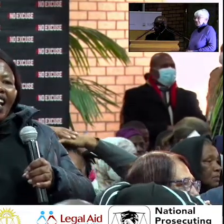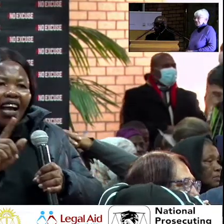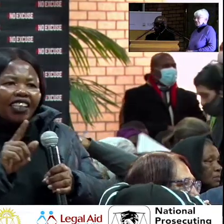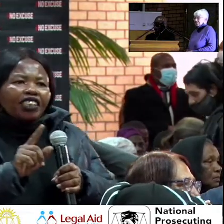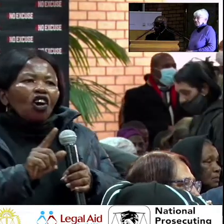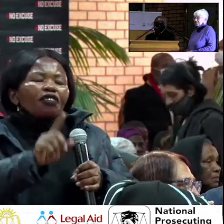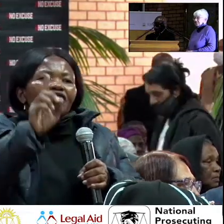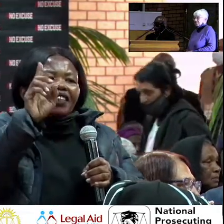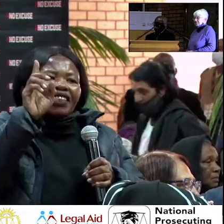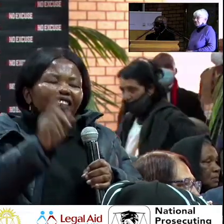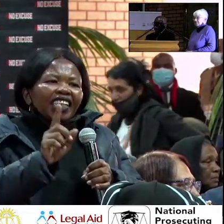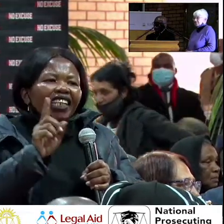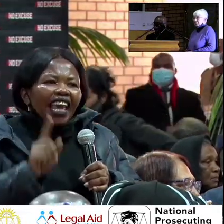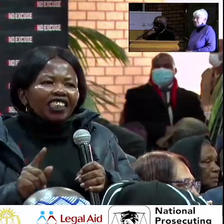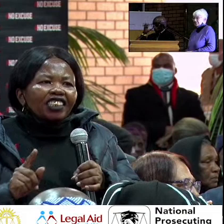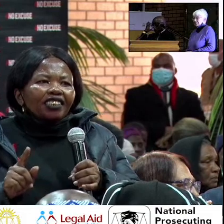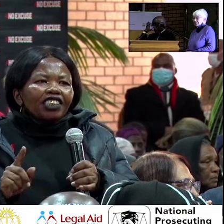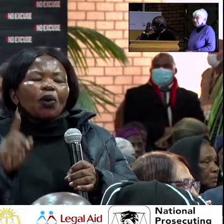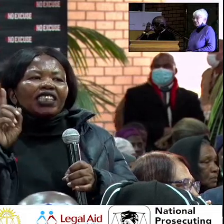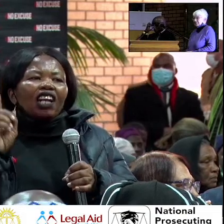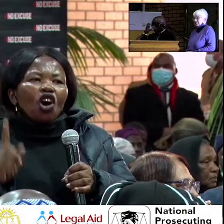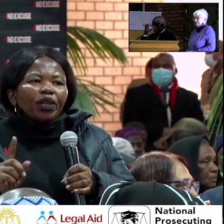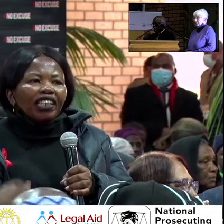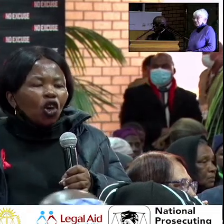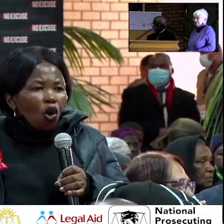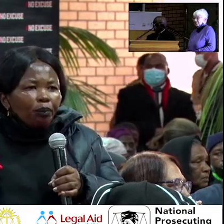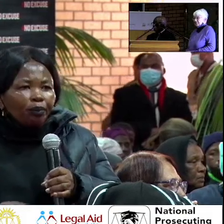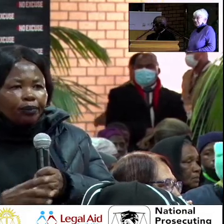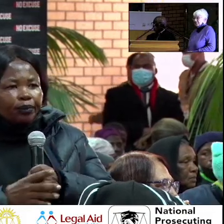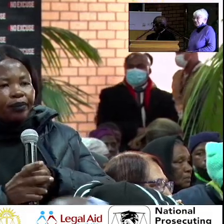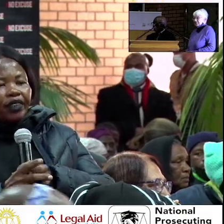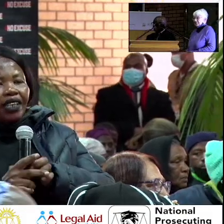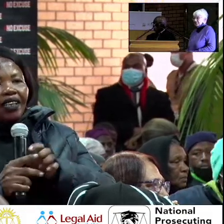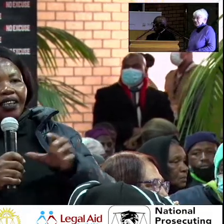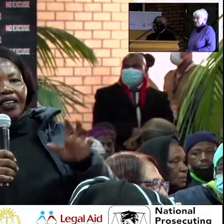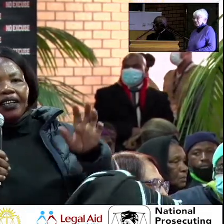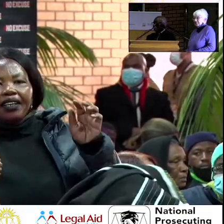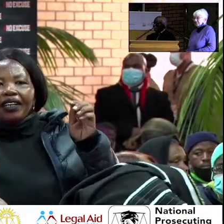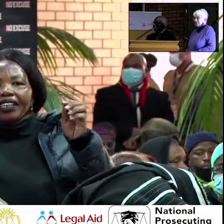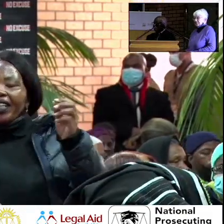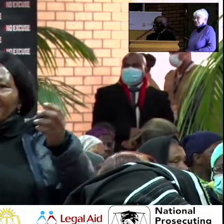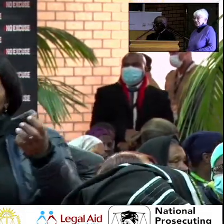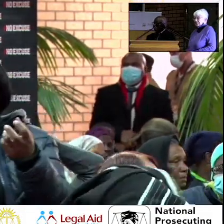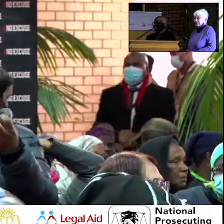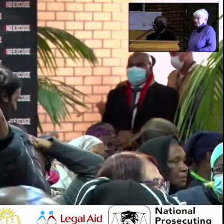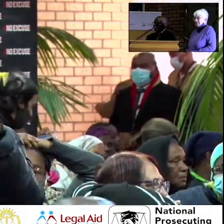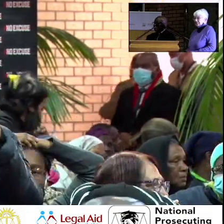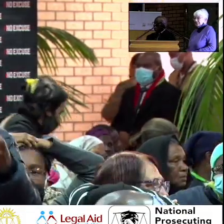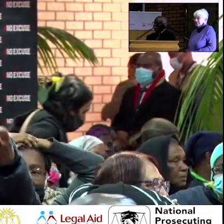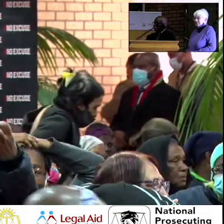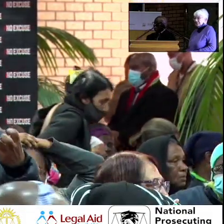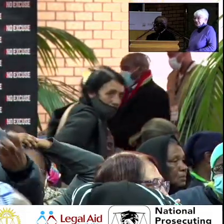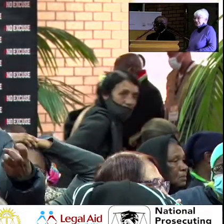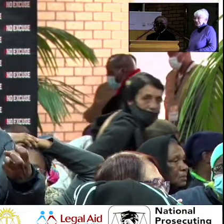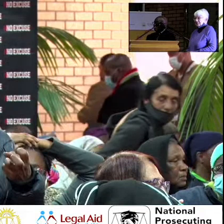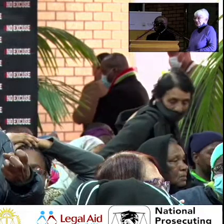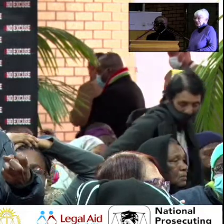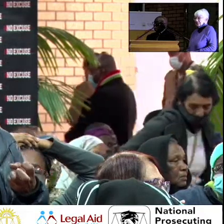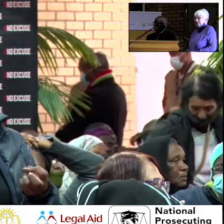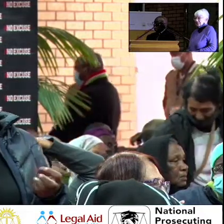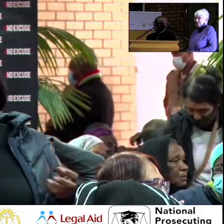My child of 16 years, she was alone at home. She said they came and knocked, there was a